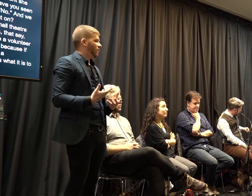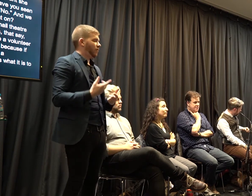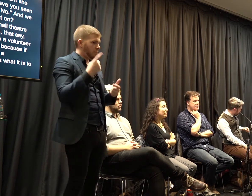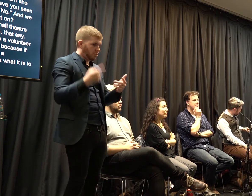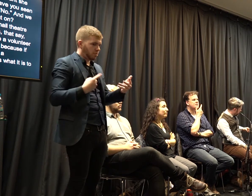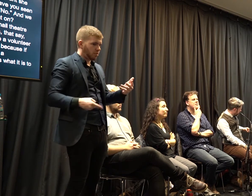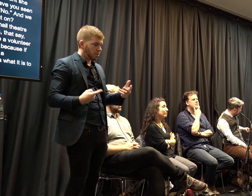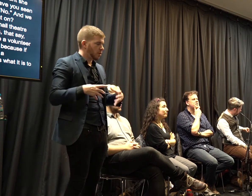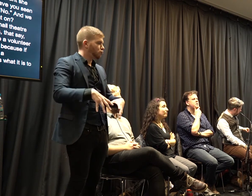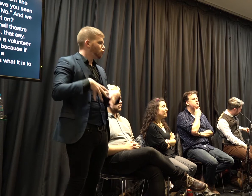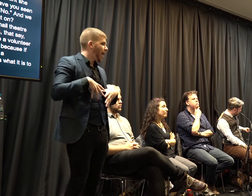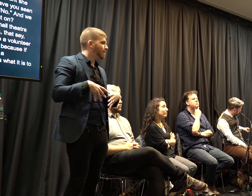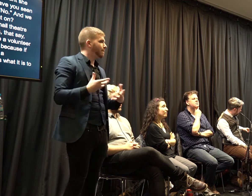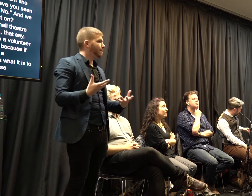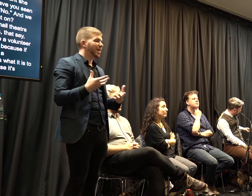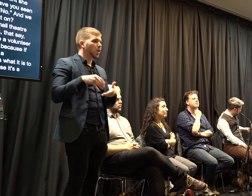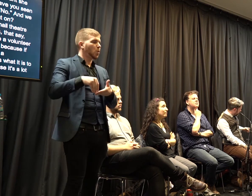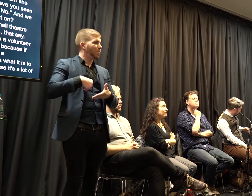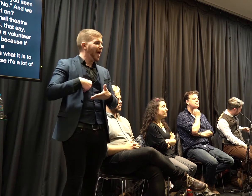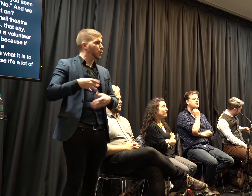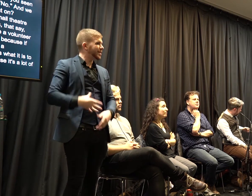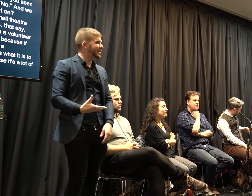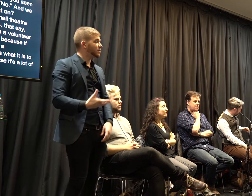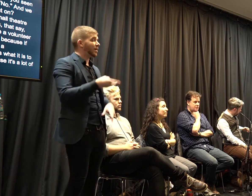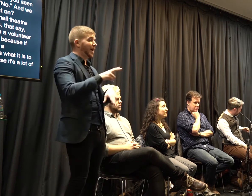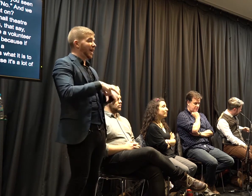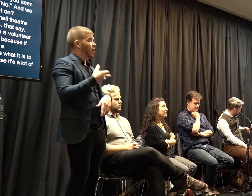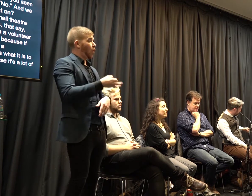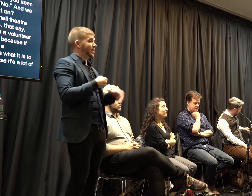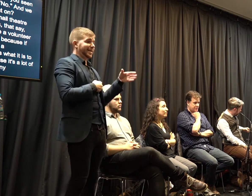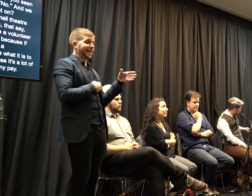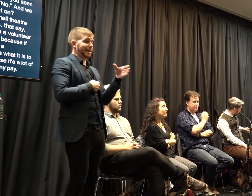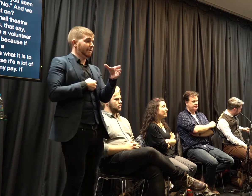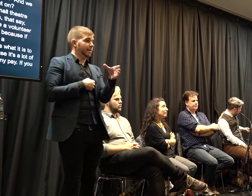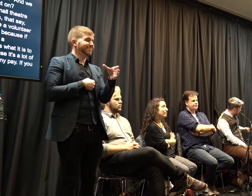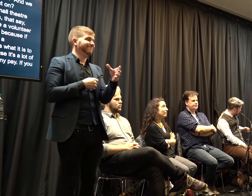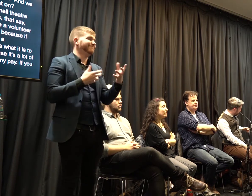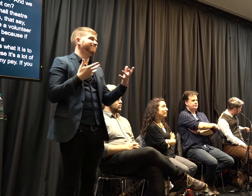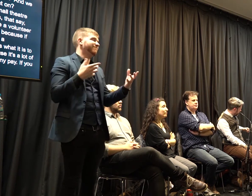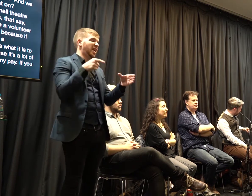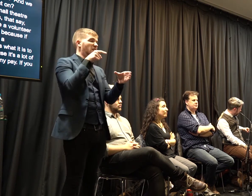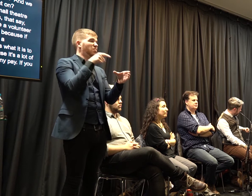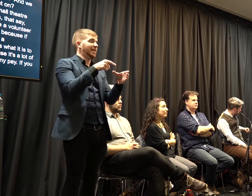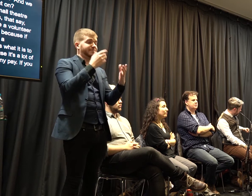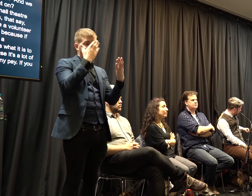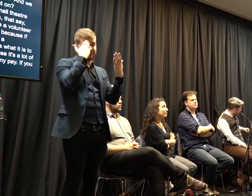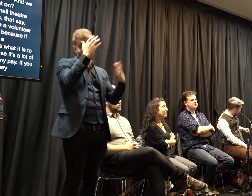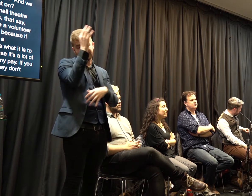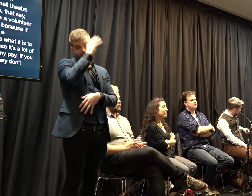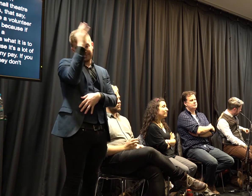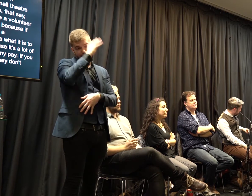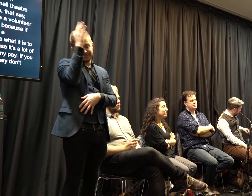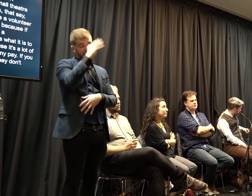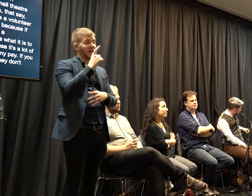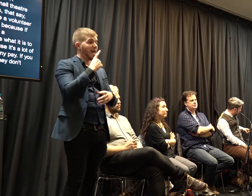Therefore you wouldn't do it without any pay. If you're going to take on a volunteer, probably they don't know what they're doing, and they're